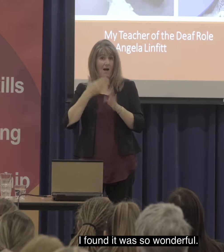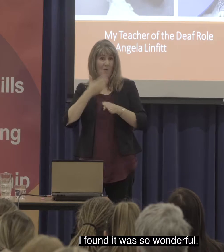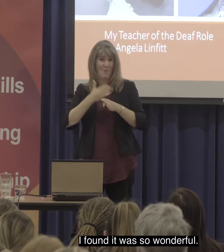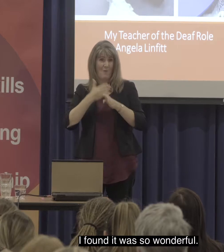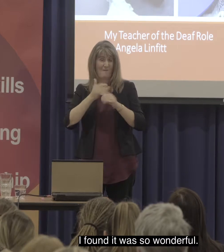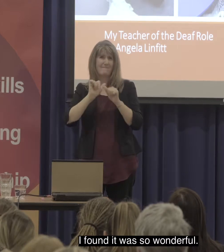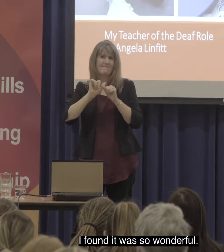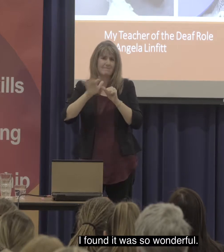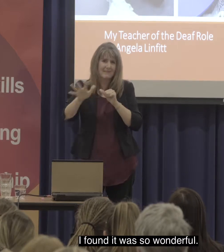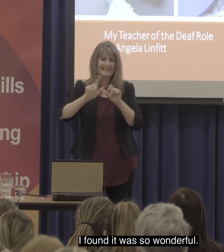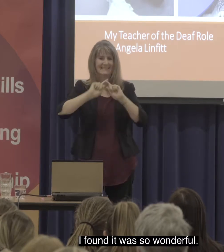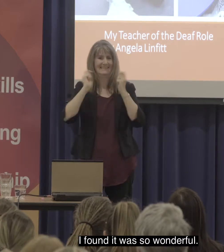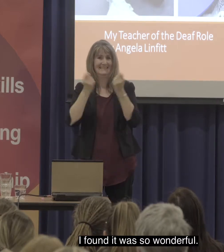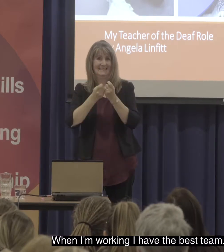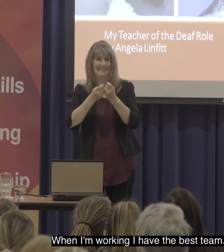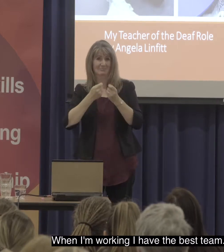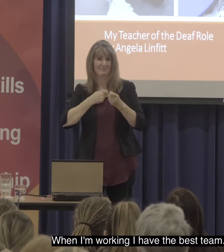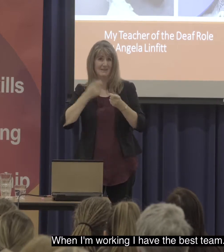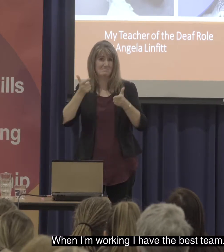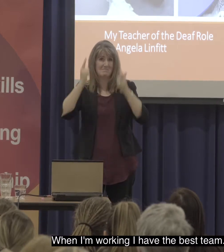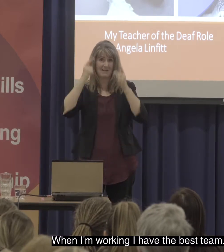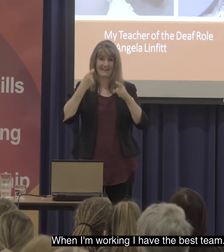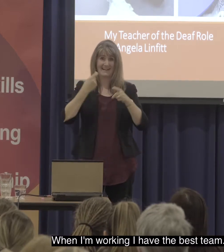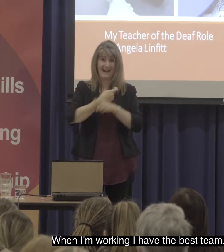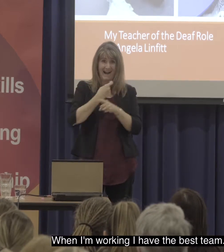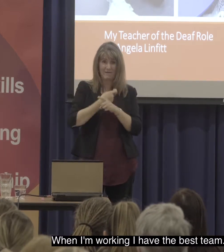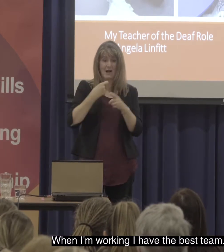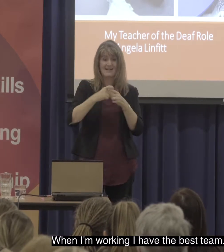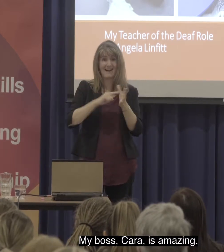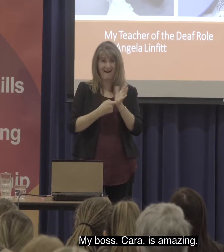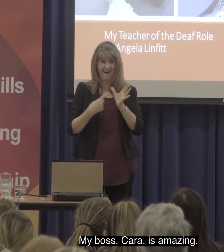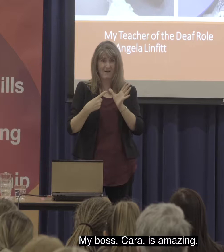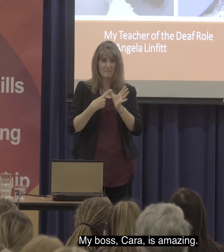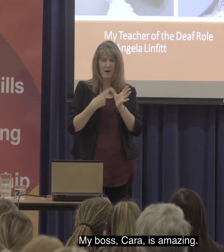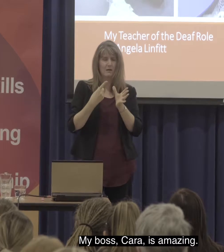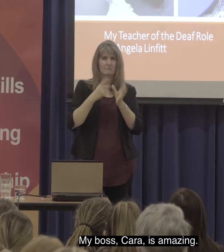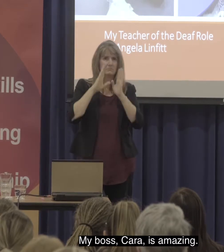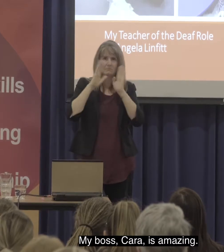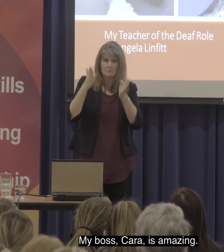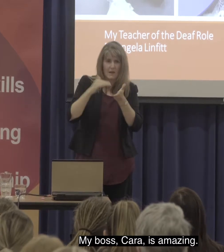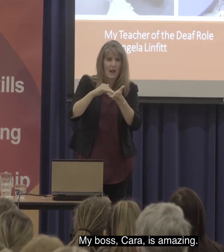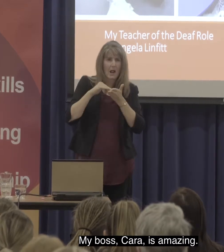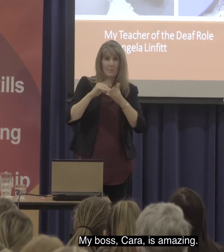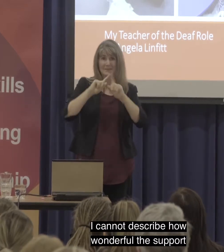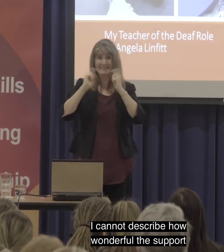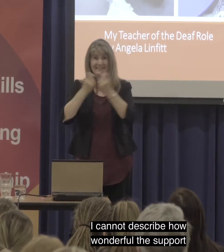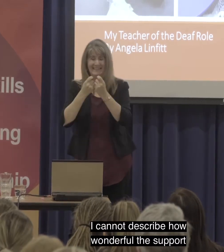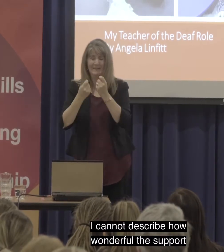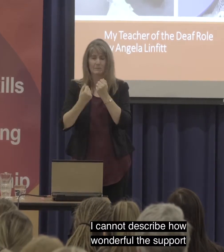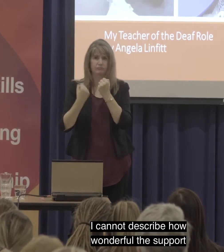was so wonderful. Where I'm working, they have the best team. My boss, Cara, is amazing. I cannot describe